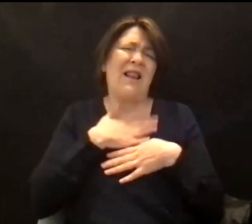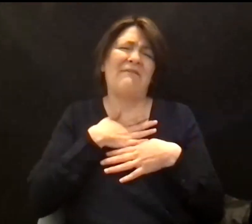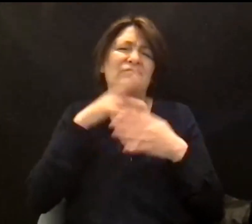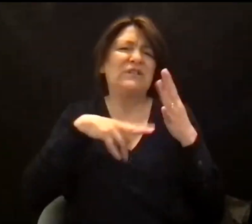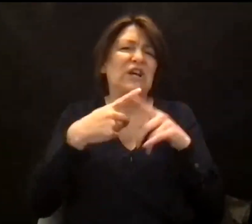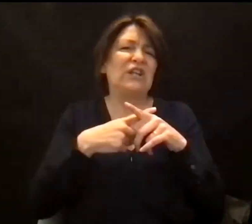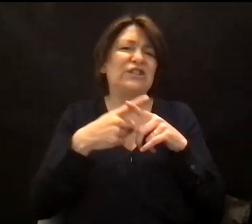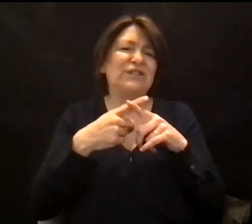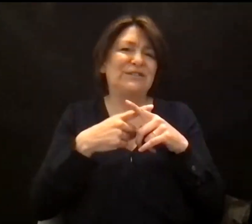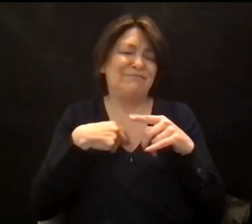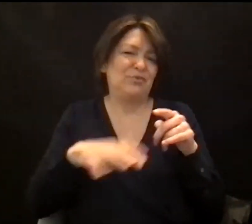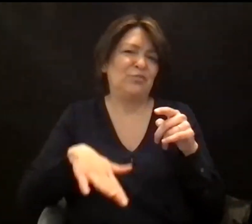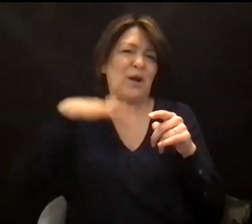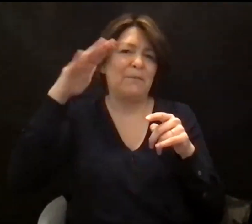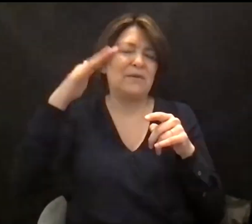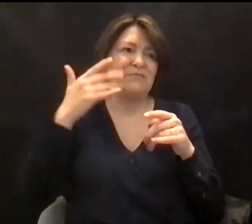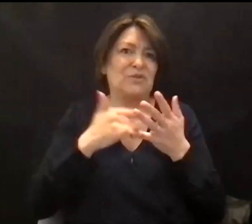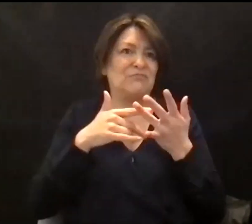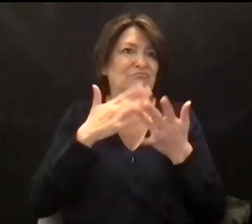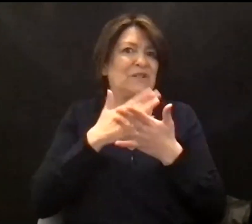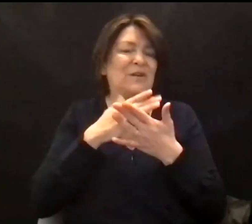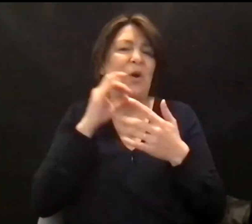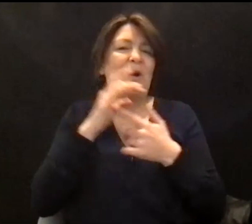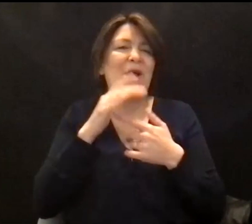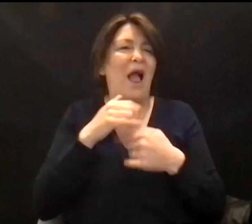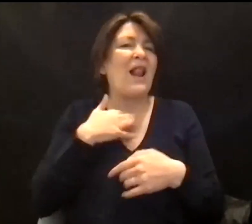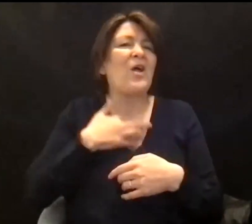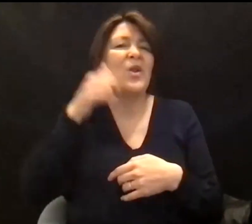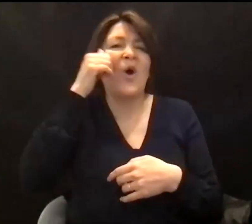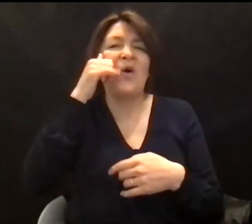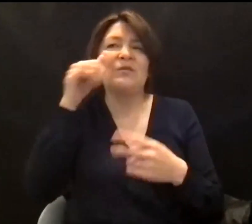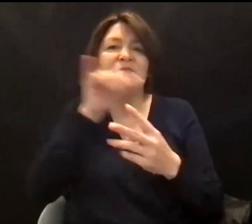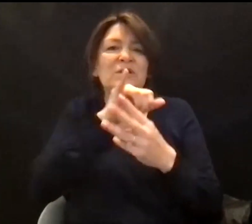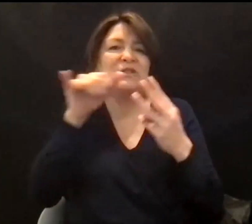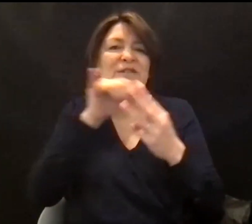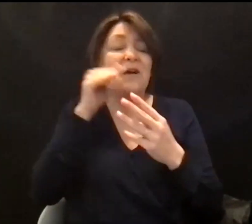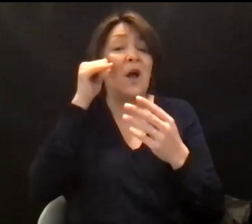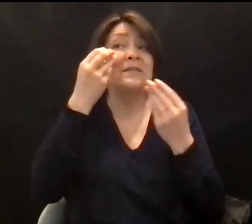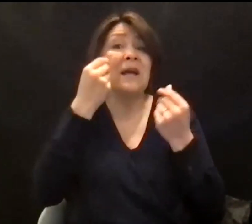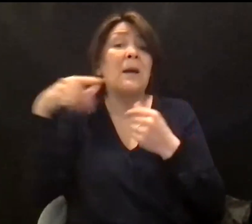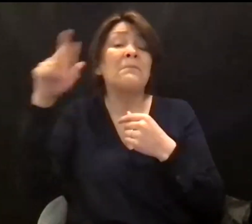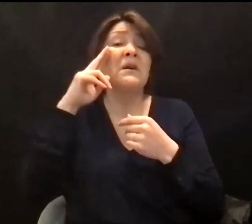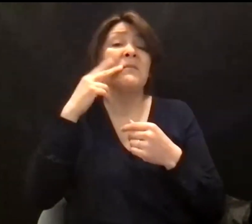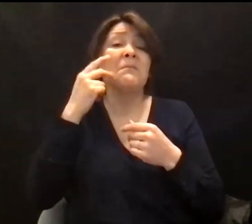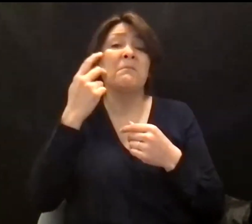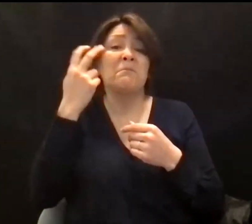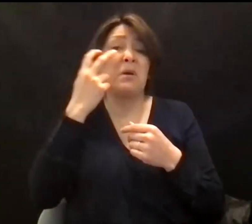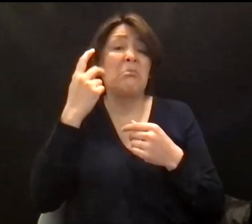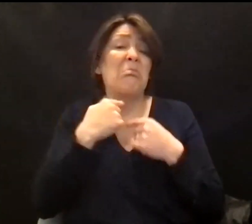reading English. I grew up doing that. So it's really important that I know what specific words are coming in the source language. I know a lot of deafblind